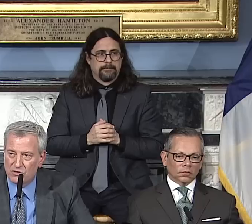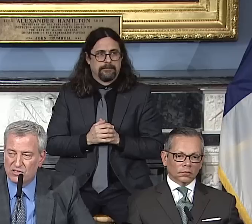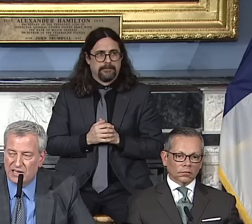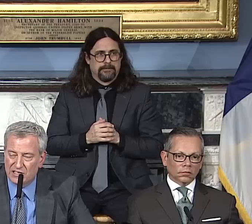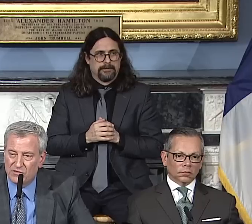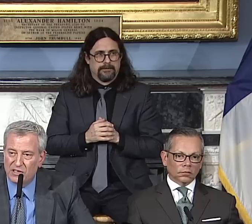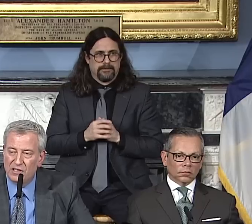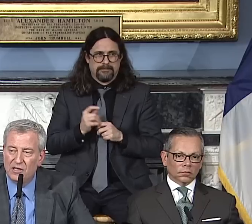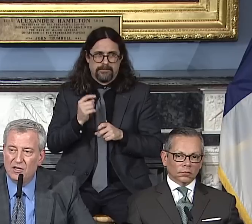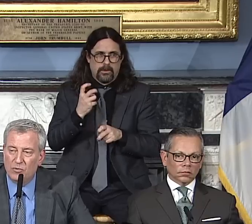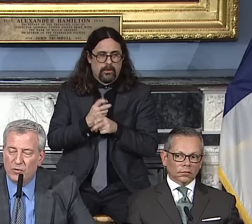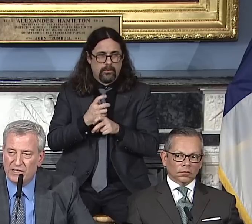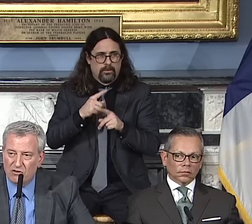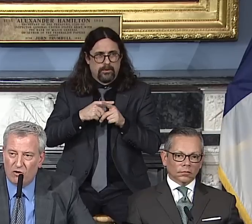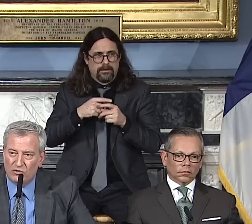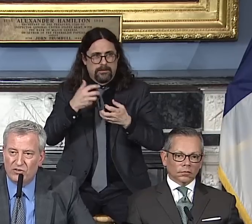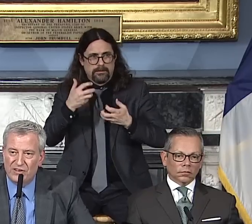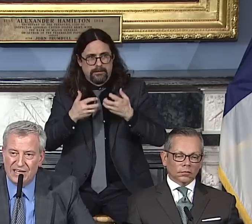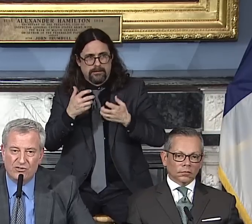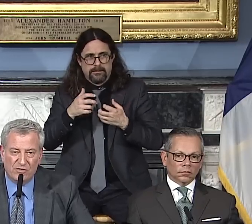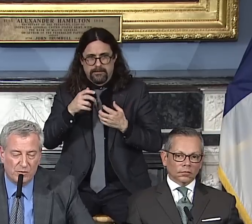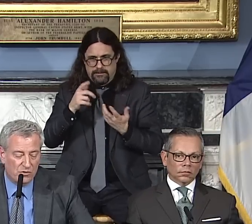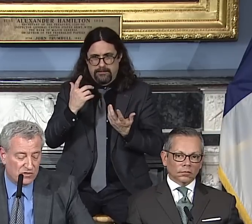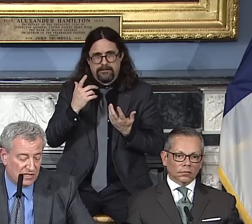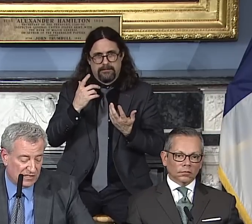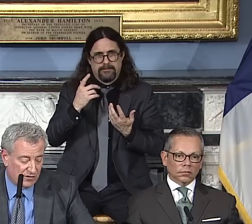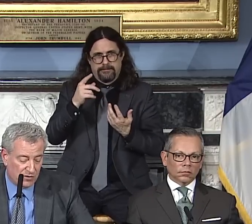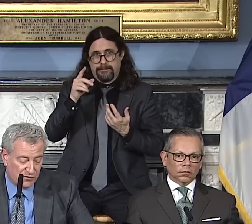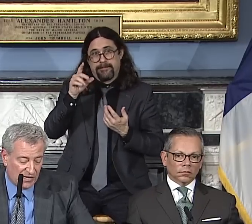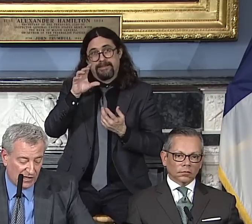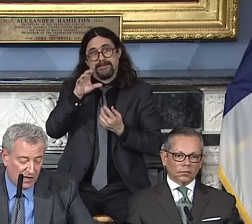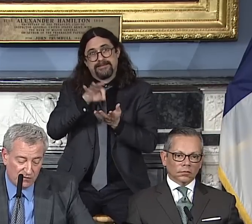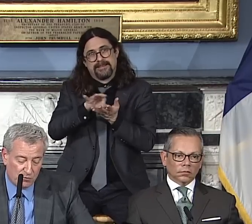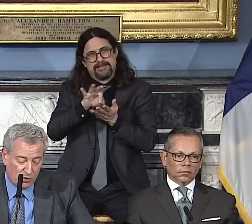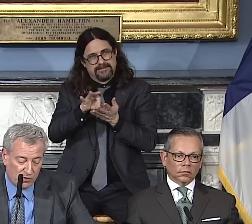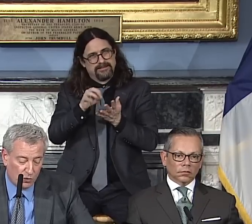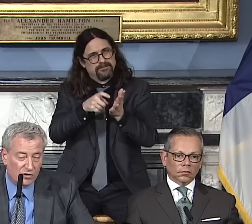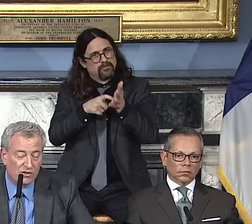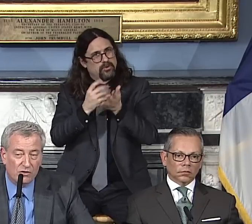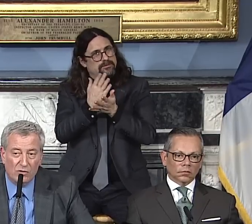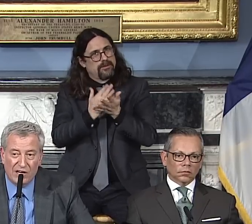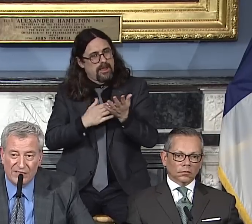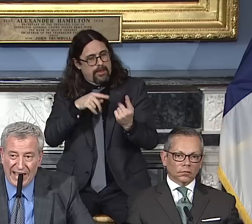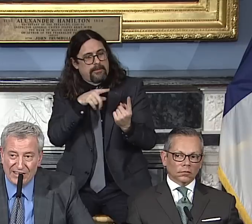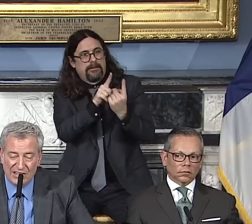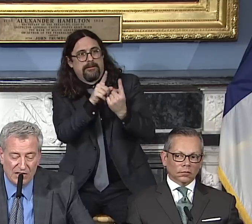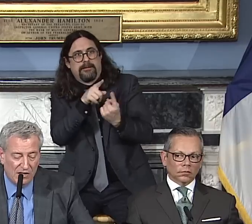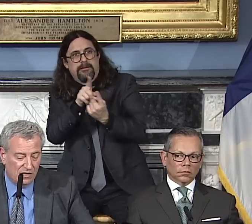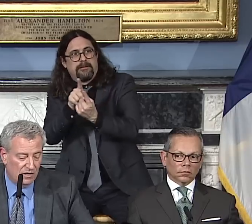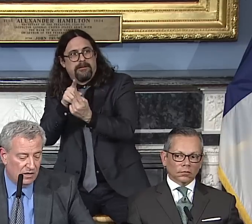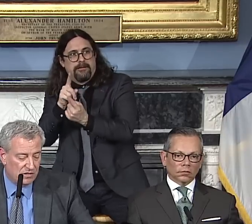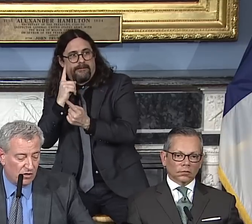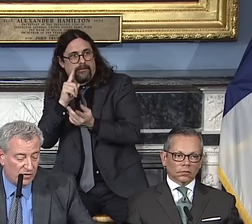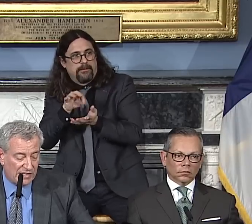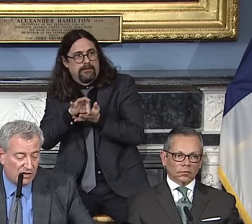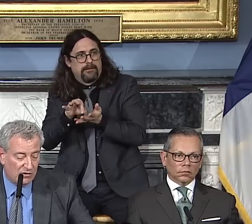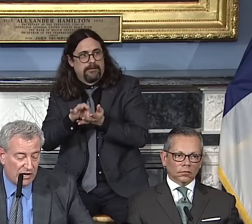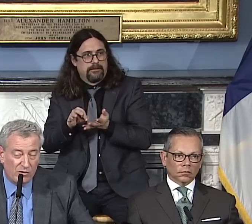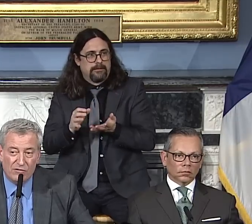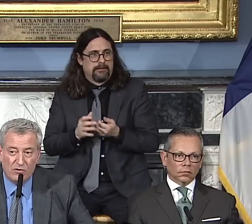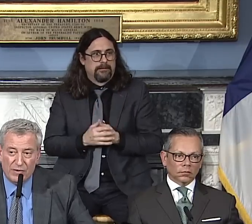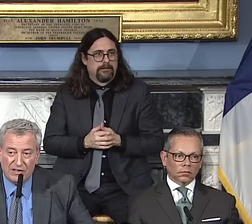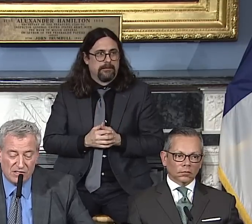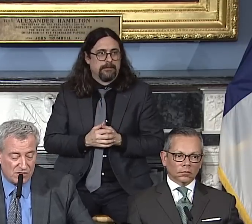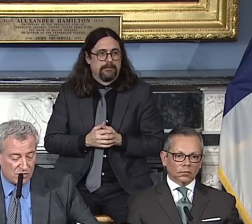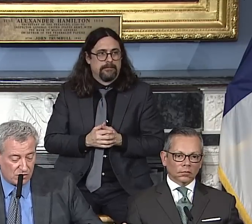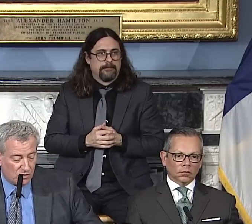of in-person activity, but we can alter the nature of the in-person activity. We've got a lot of important work to do on that. So that's an